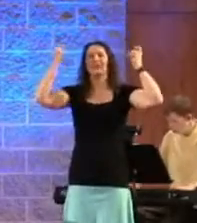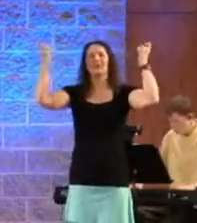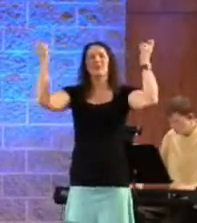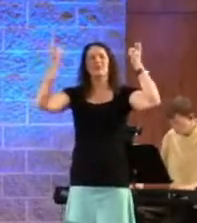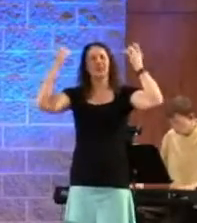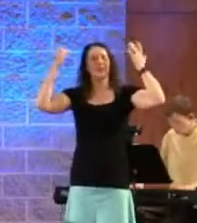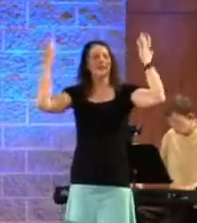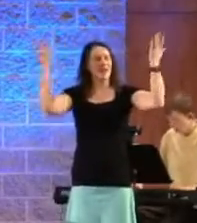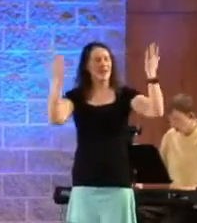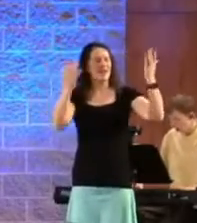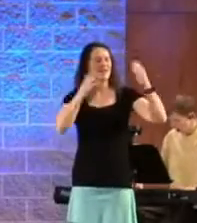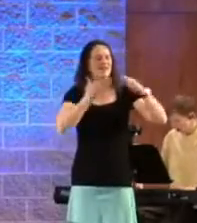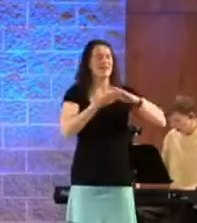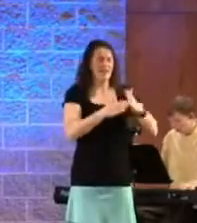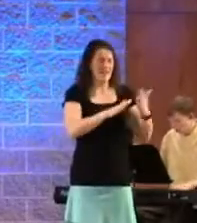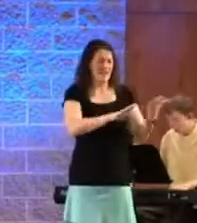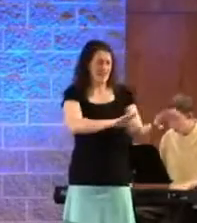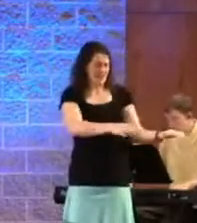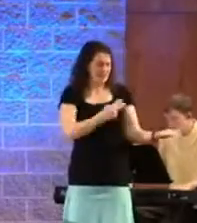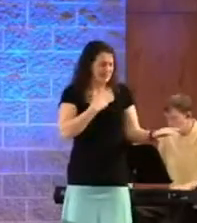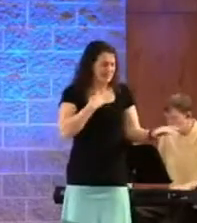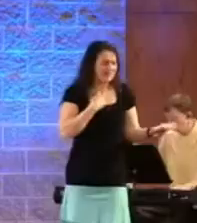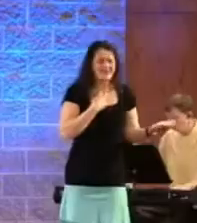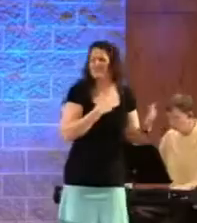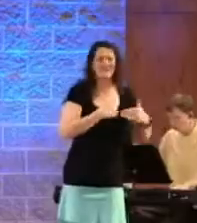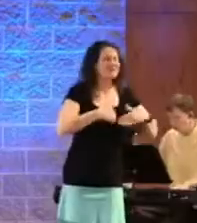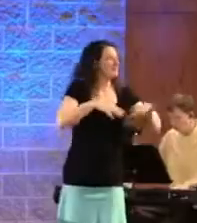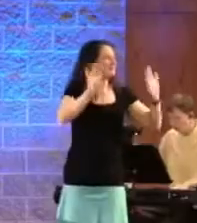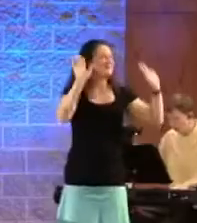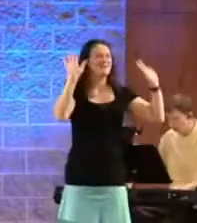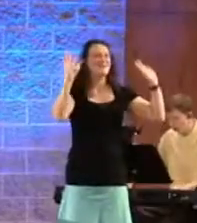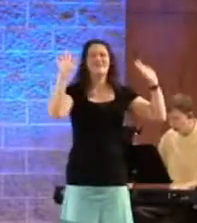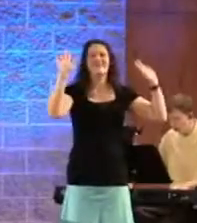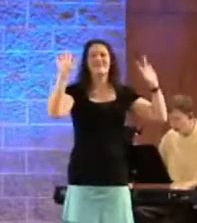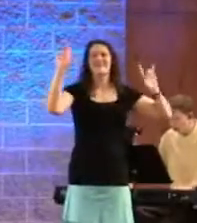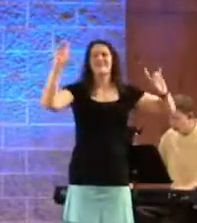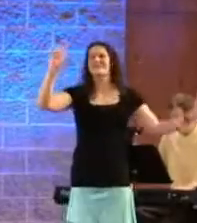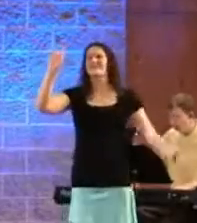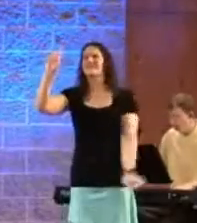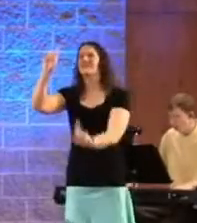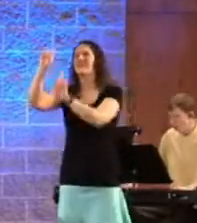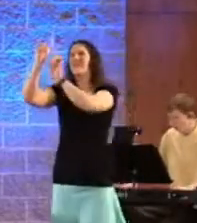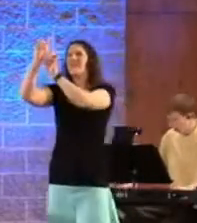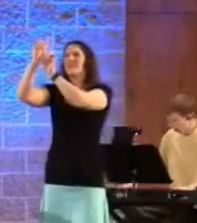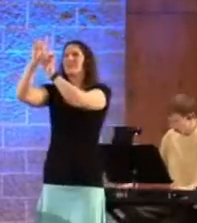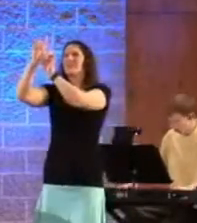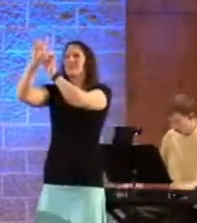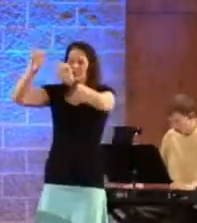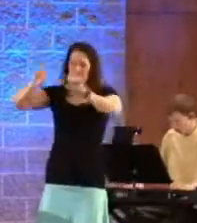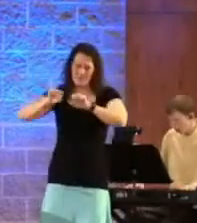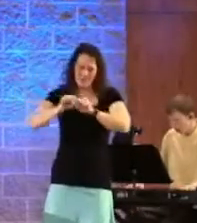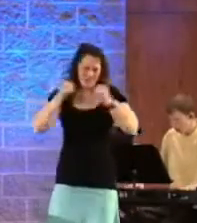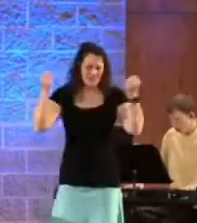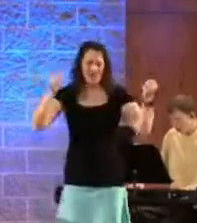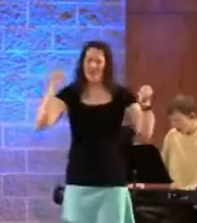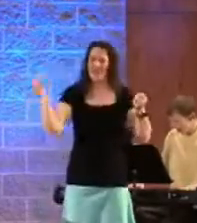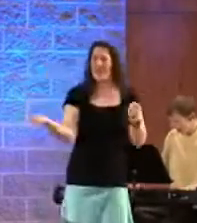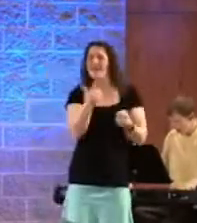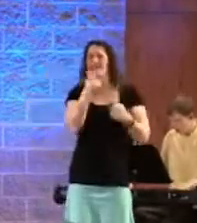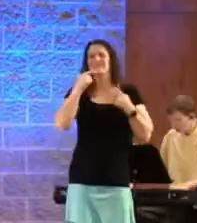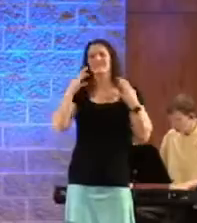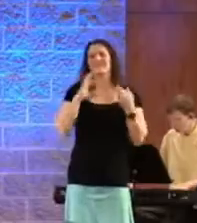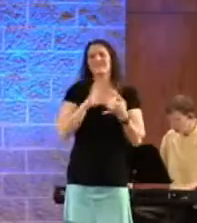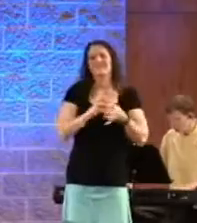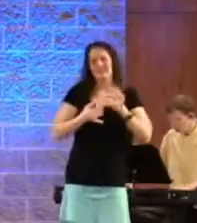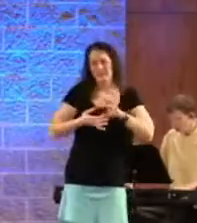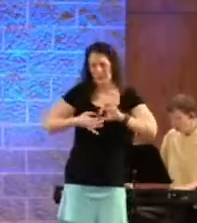Hallelujah. Death has lost its grip on me. You have broken every chain. There's